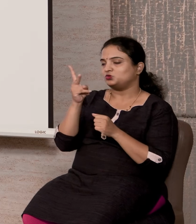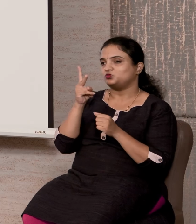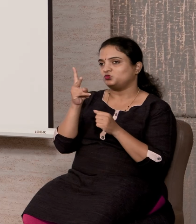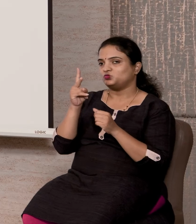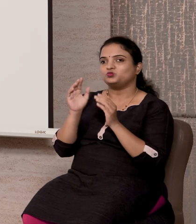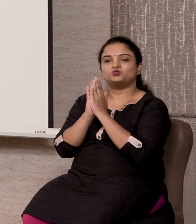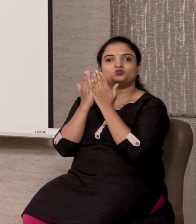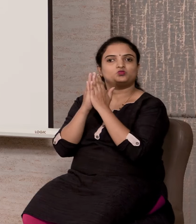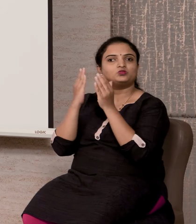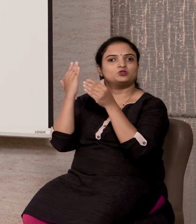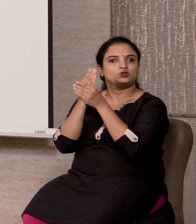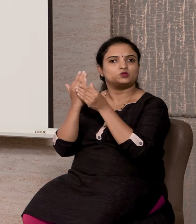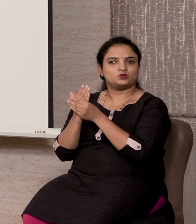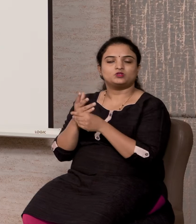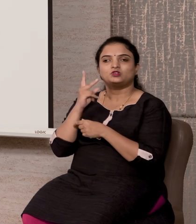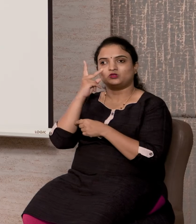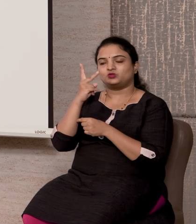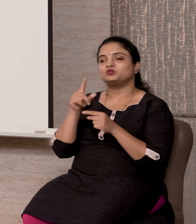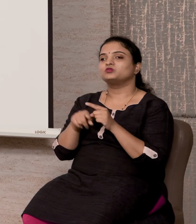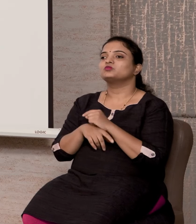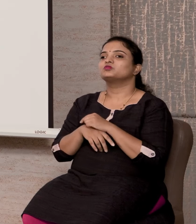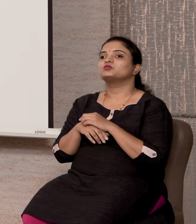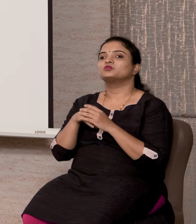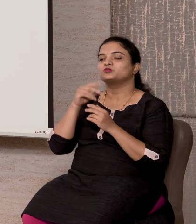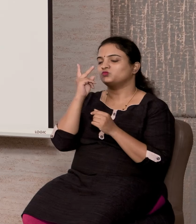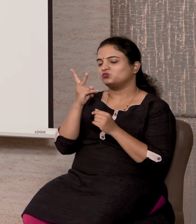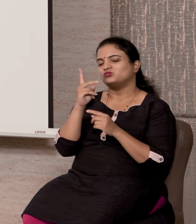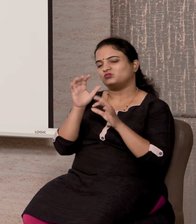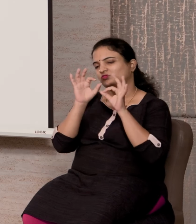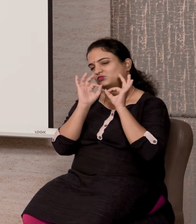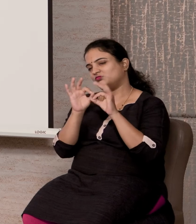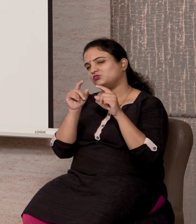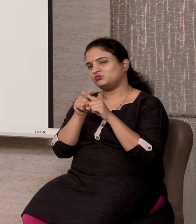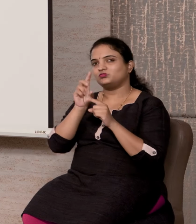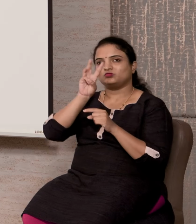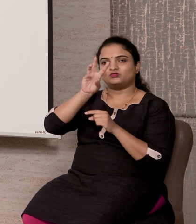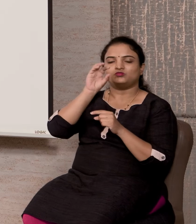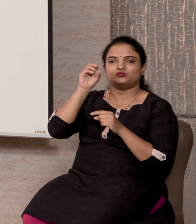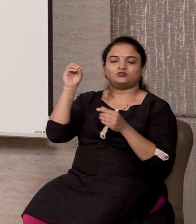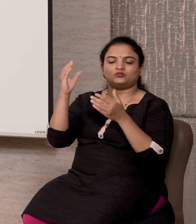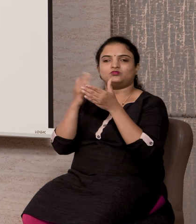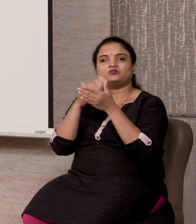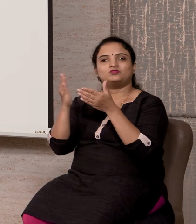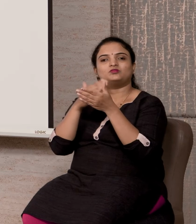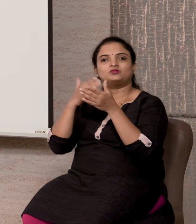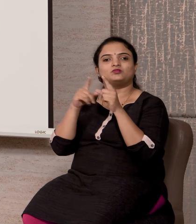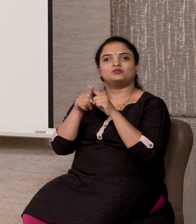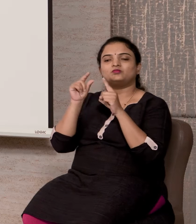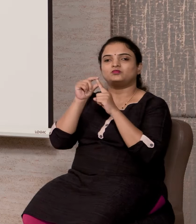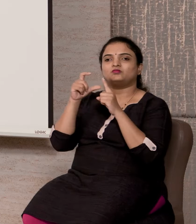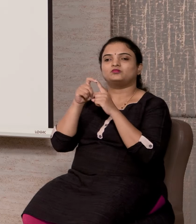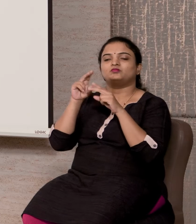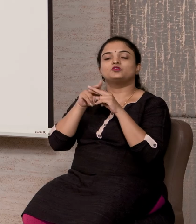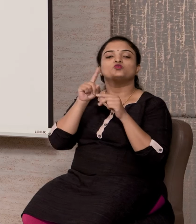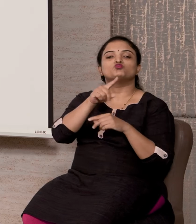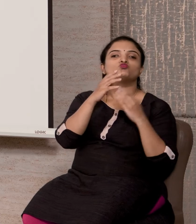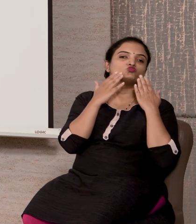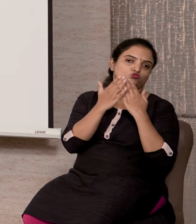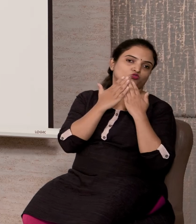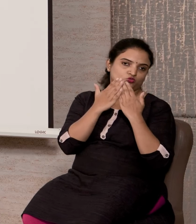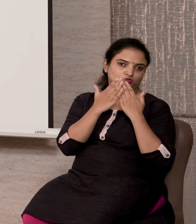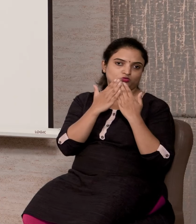that the Ministry of Education has released, both very comprehensive, 300 plus pages of PDFs. One of them for school education,